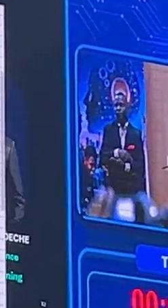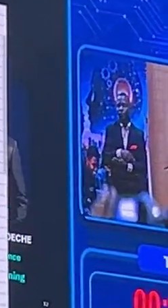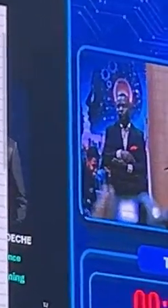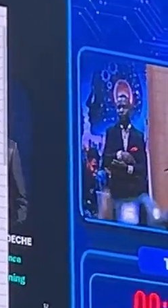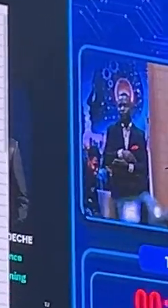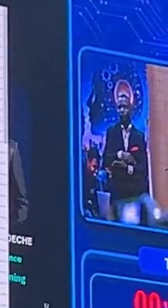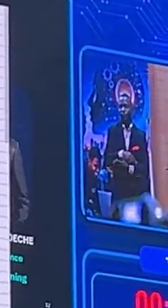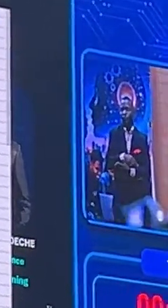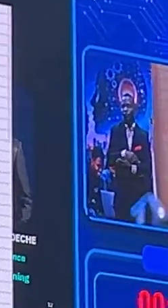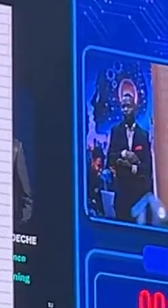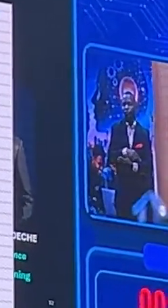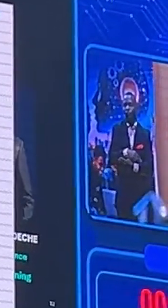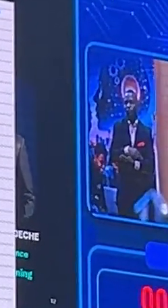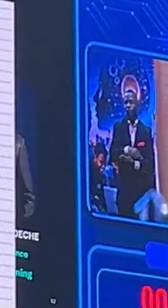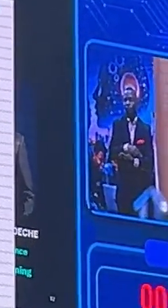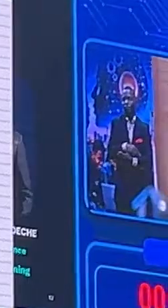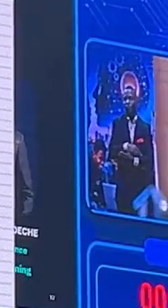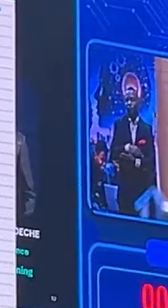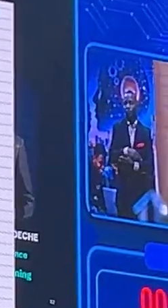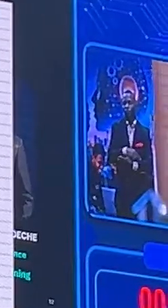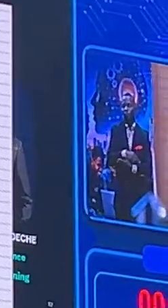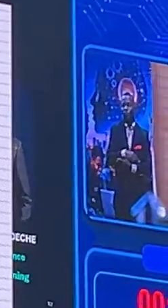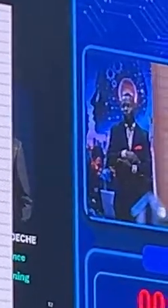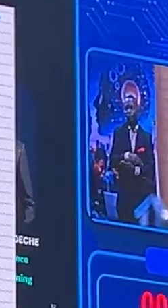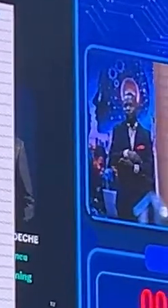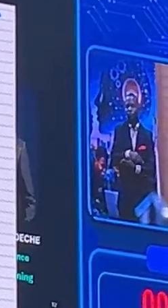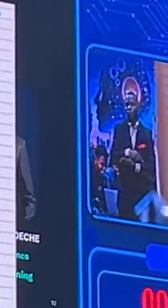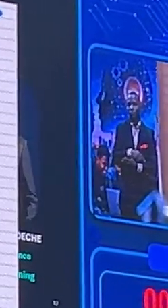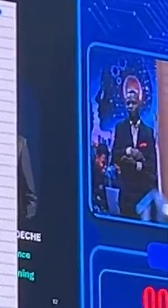continue. Meet everybody on Teams with your laptop, please.